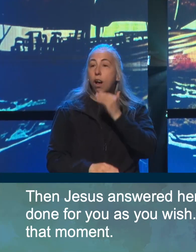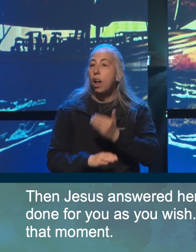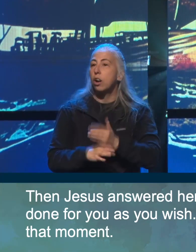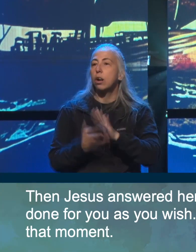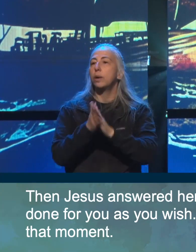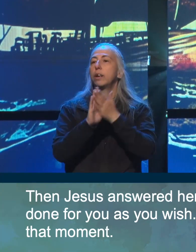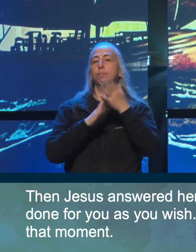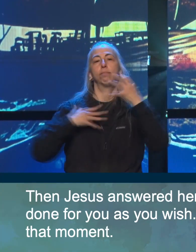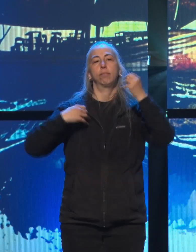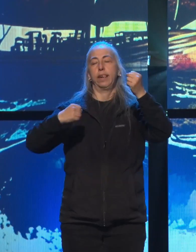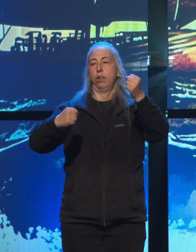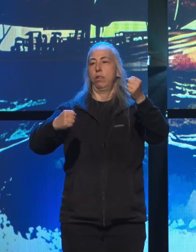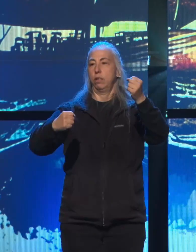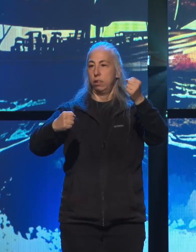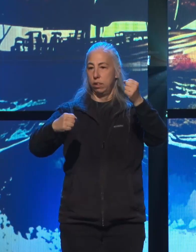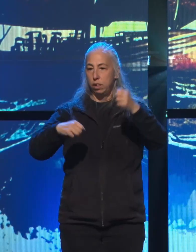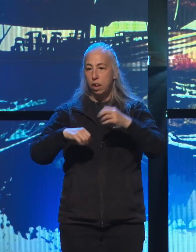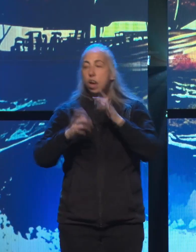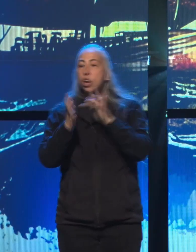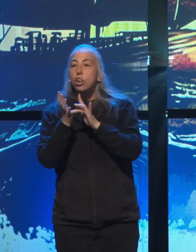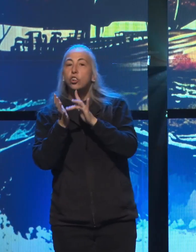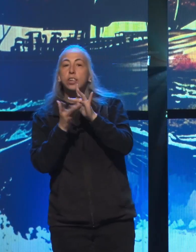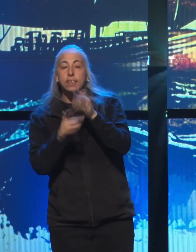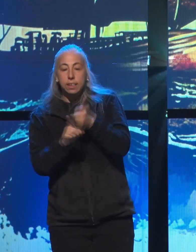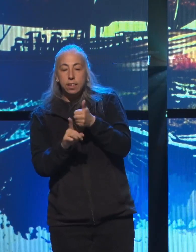Now see, Jesus could control his way of thinking.